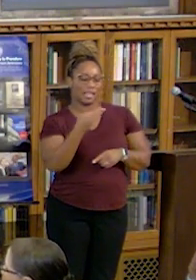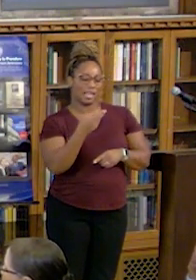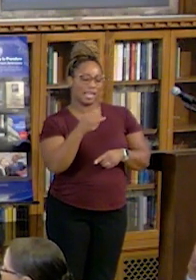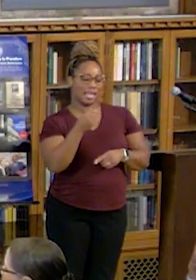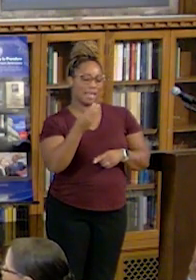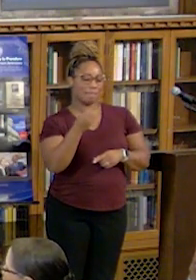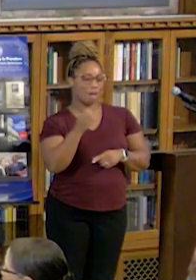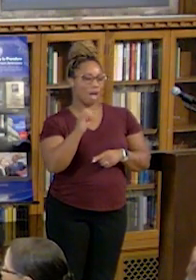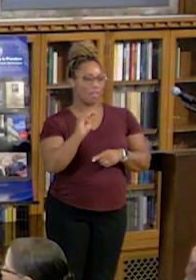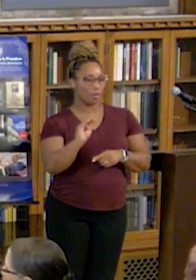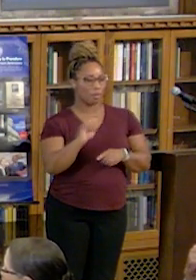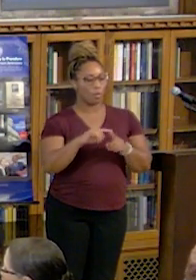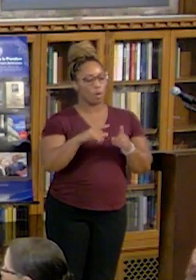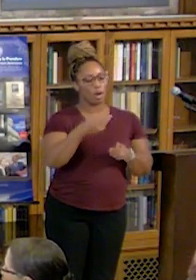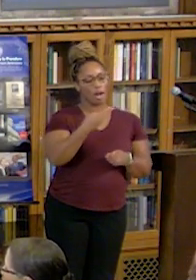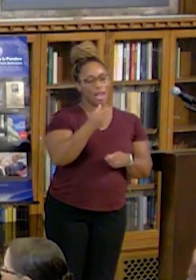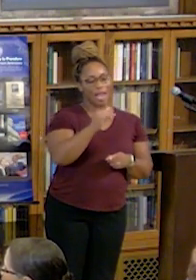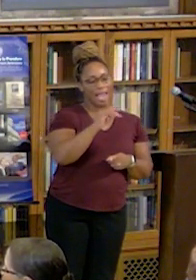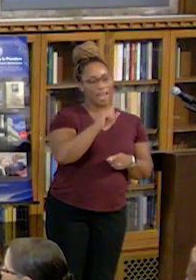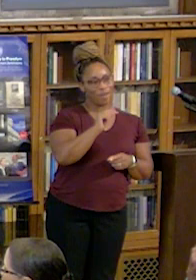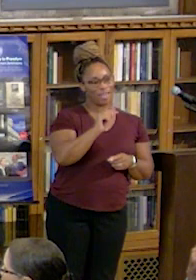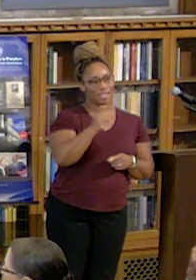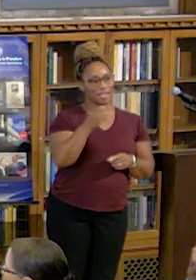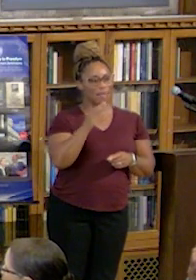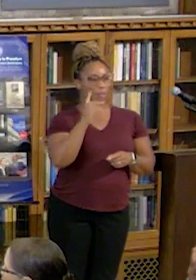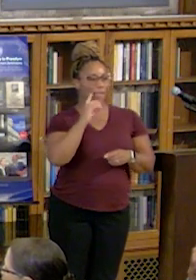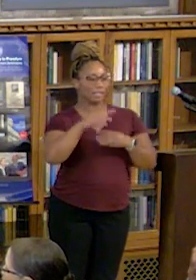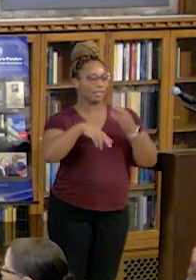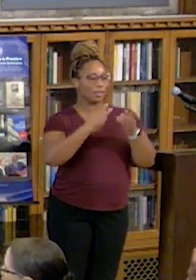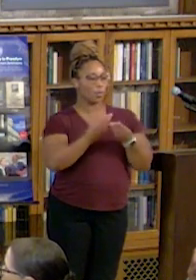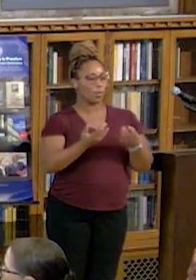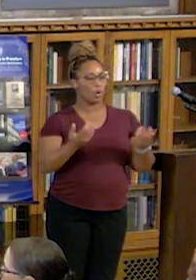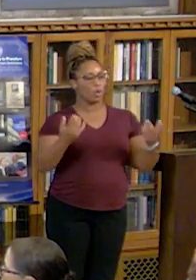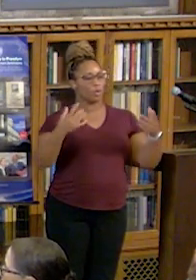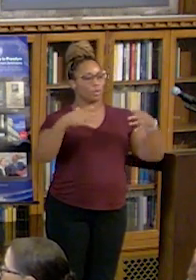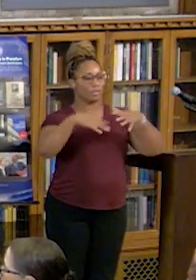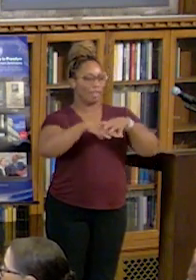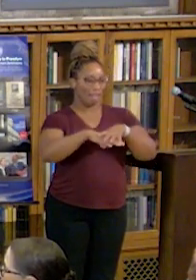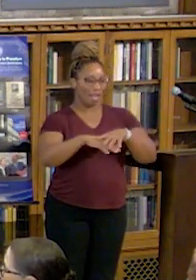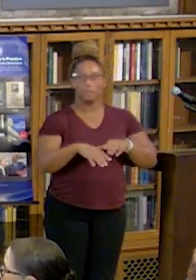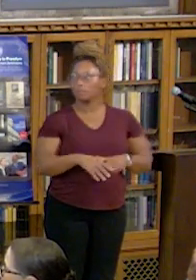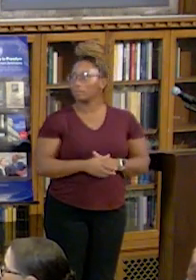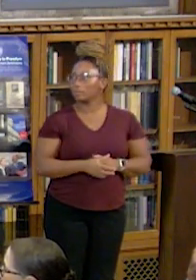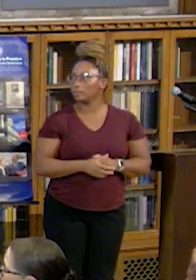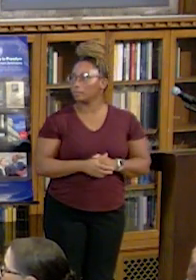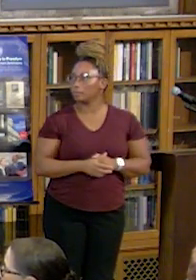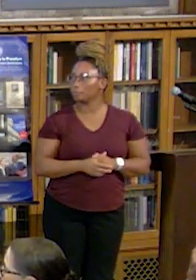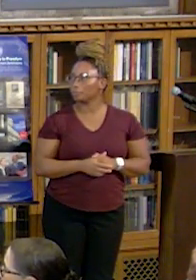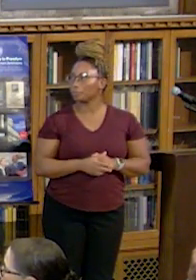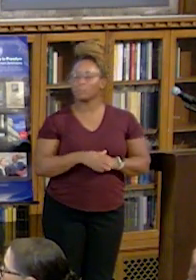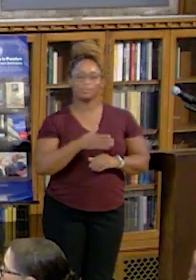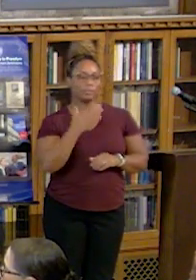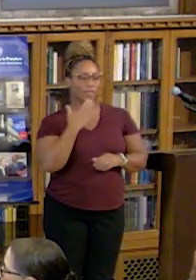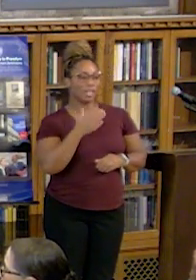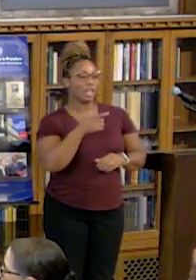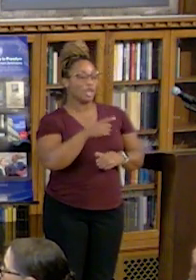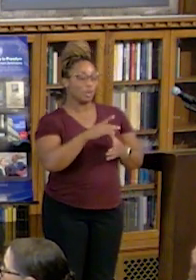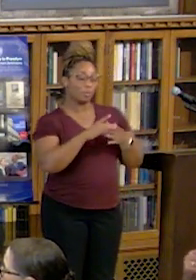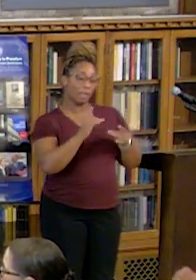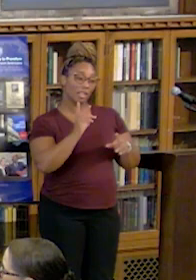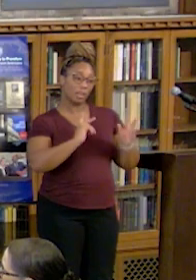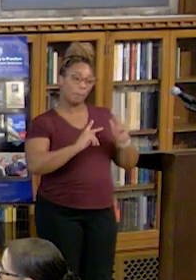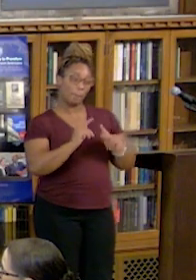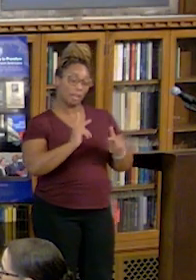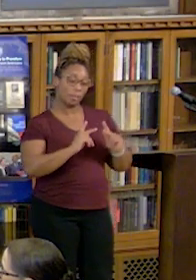Tubman and so forth that these Worlds Collide all the time thank you um you've mentioned people